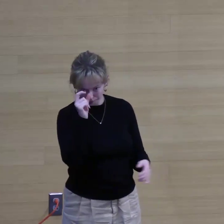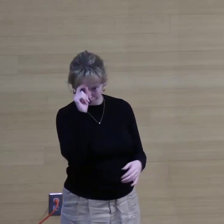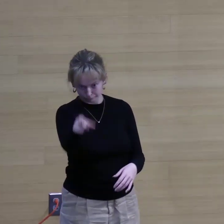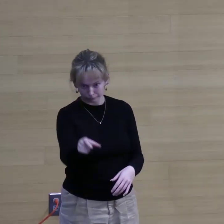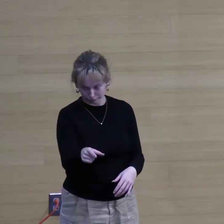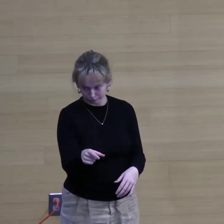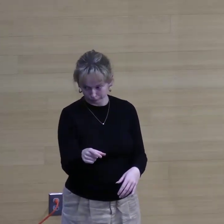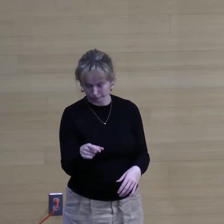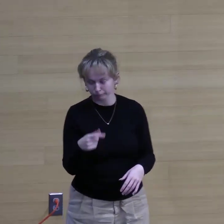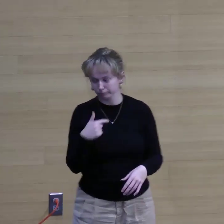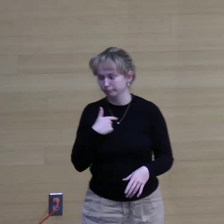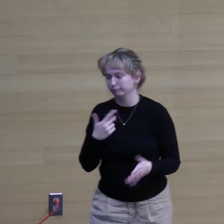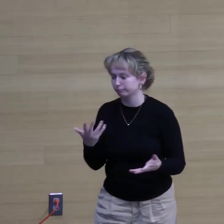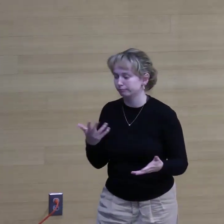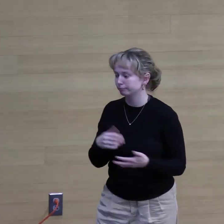head?